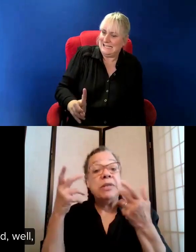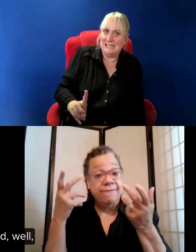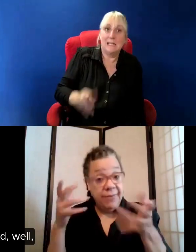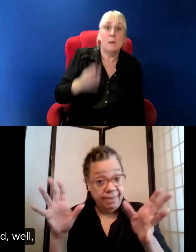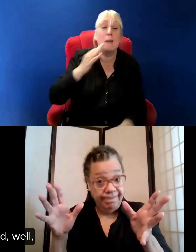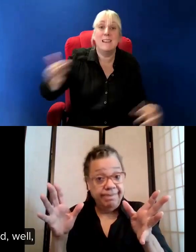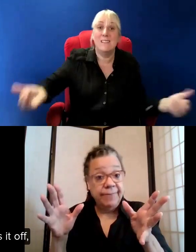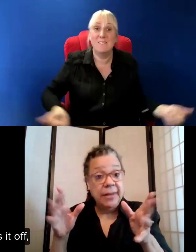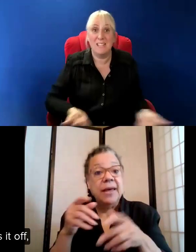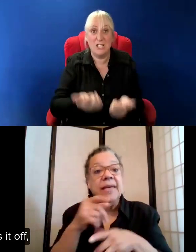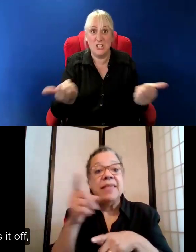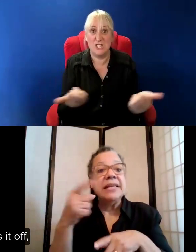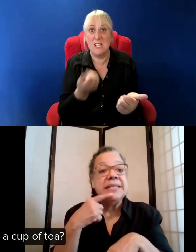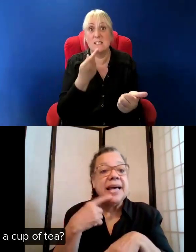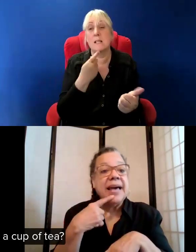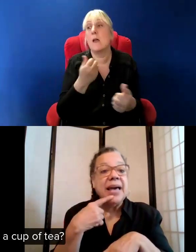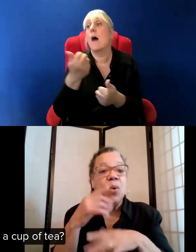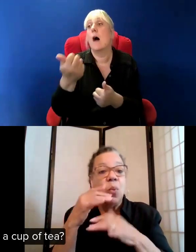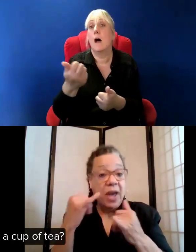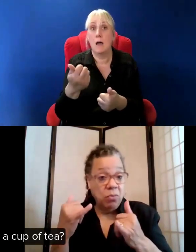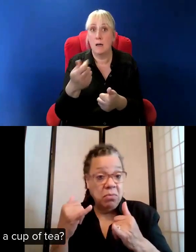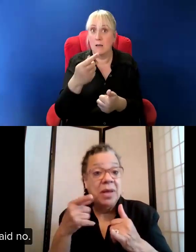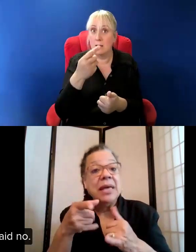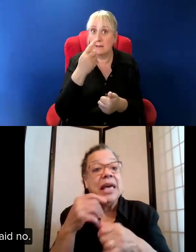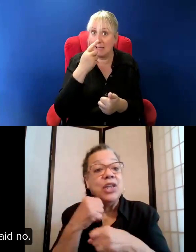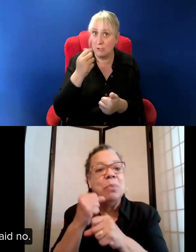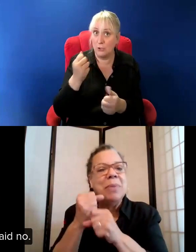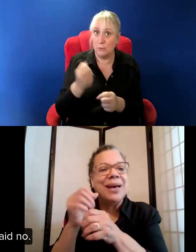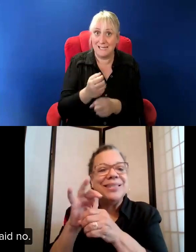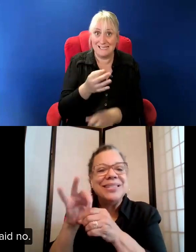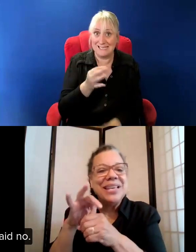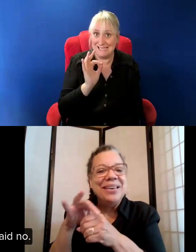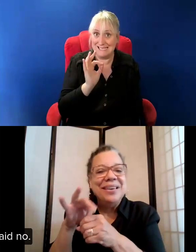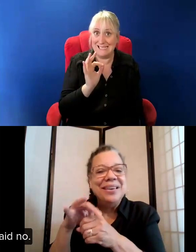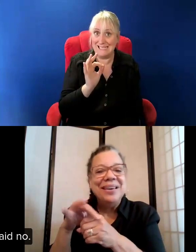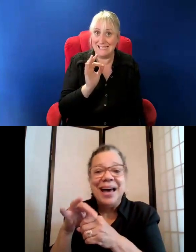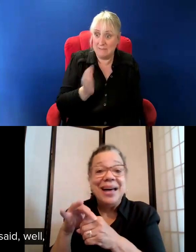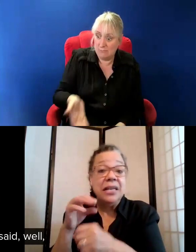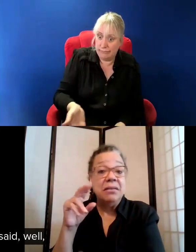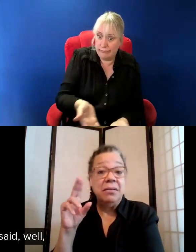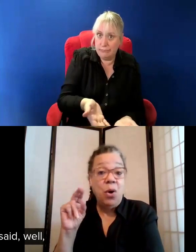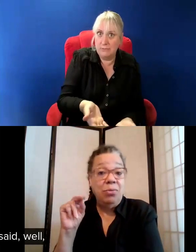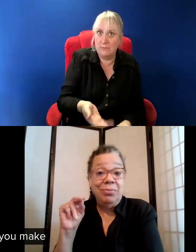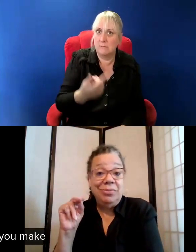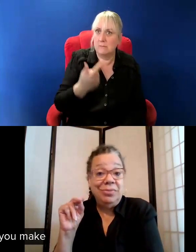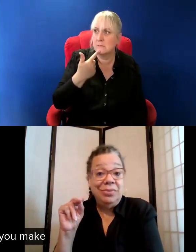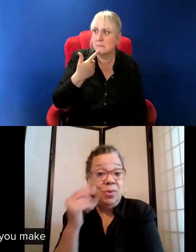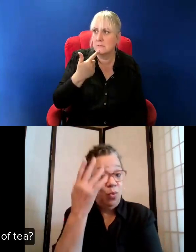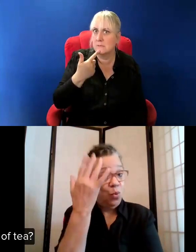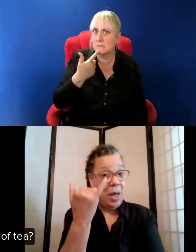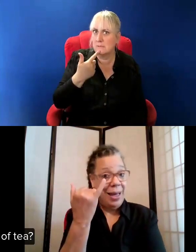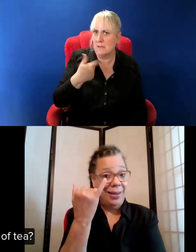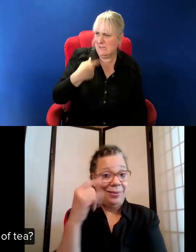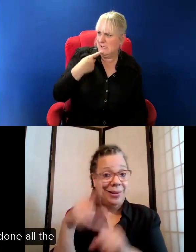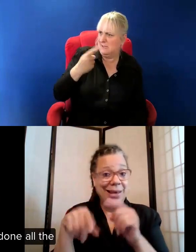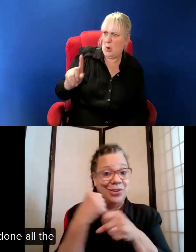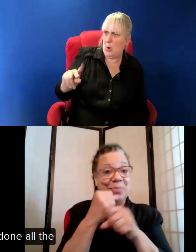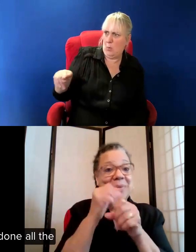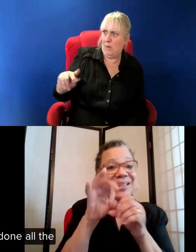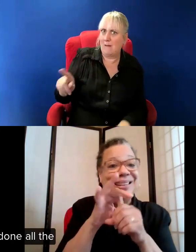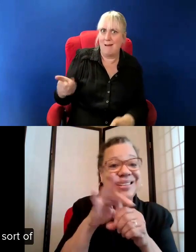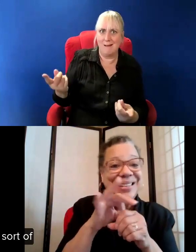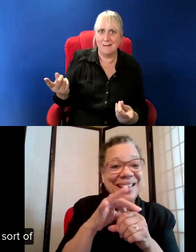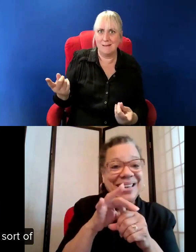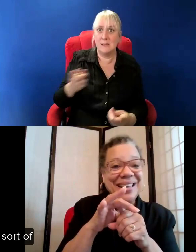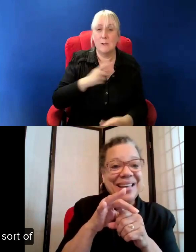completed, they said, well, to pass it off, can you make a cup of tea? And I said, no. And they said, well, why can't you make it a cup of tea? And they'd